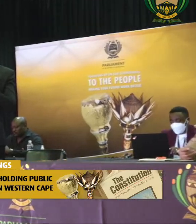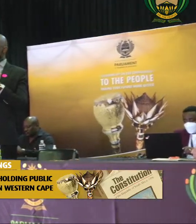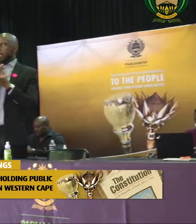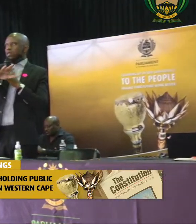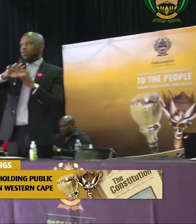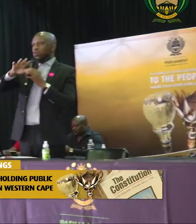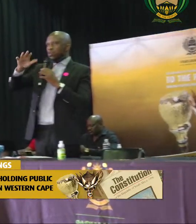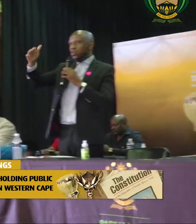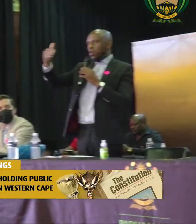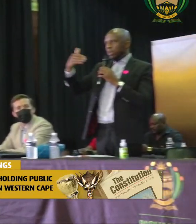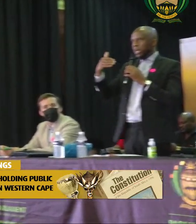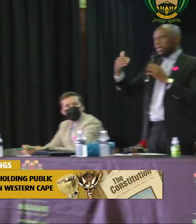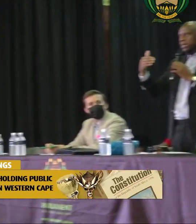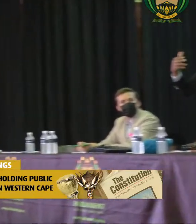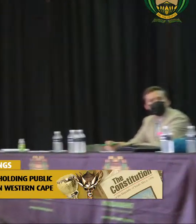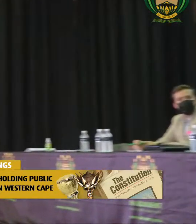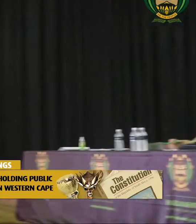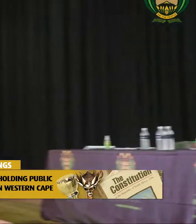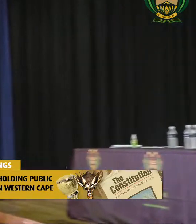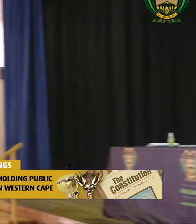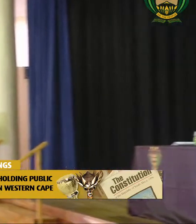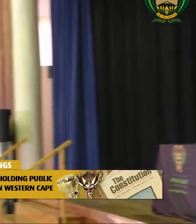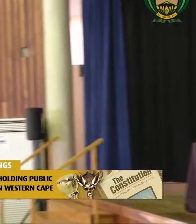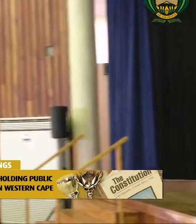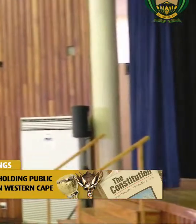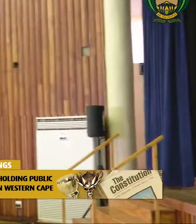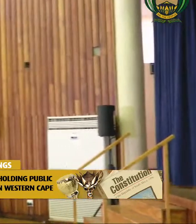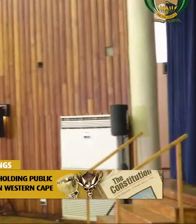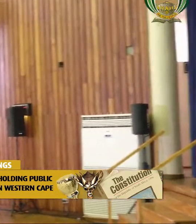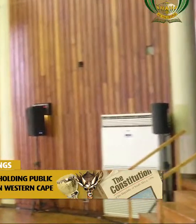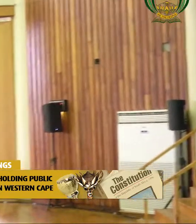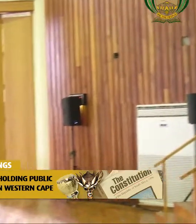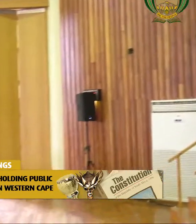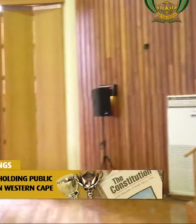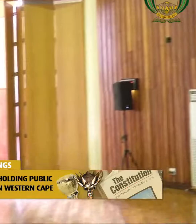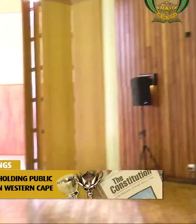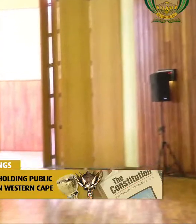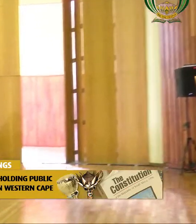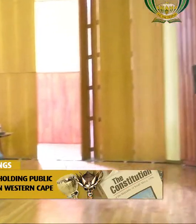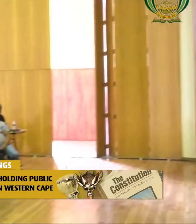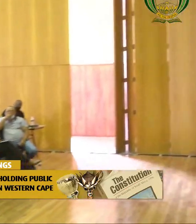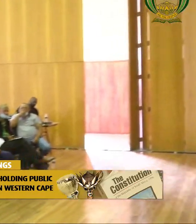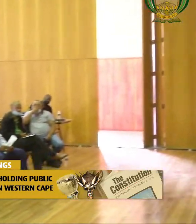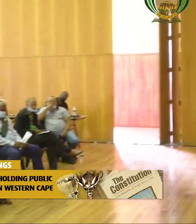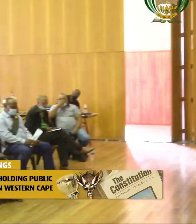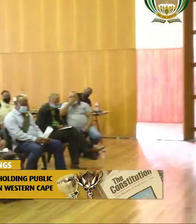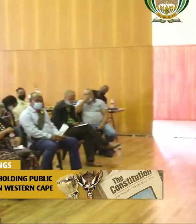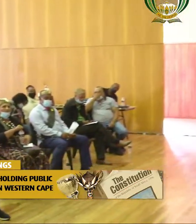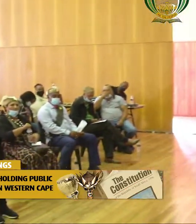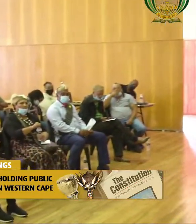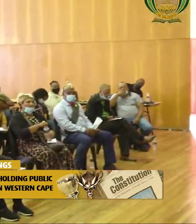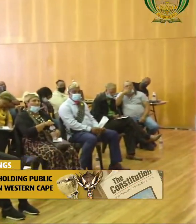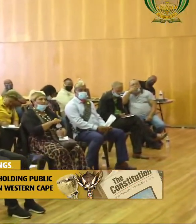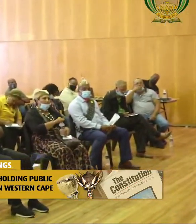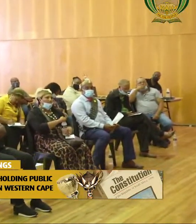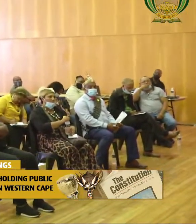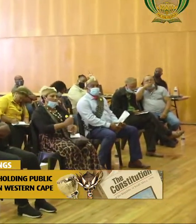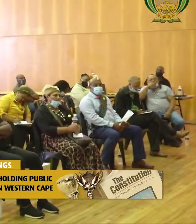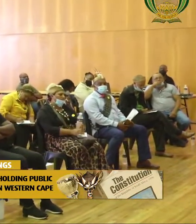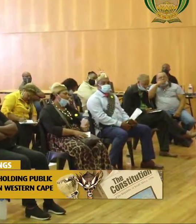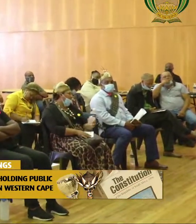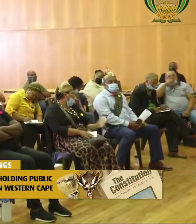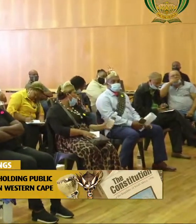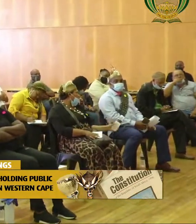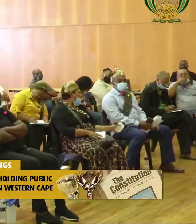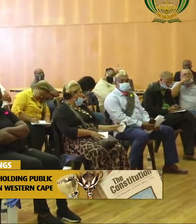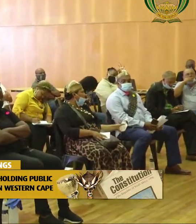to assist us to communicate for purpose of our recording. You introduce your name and your surname so that our